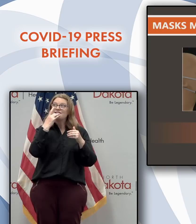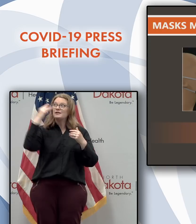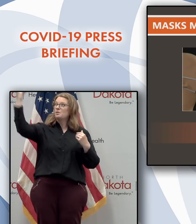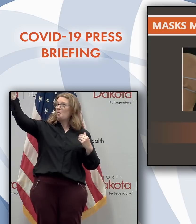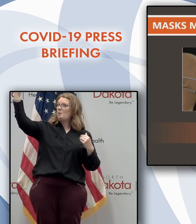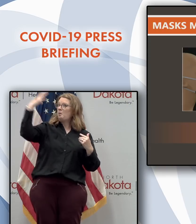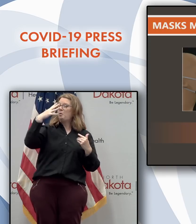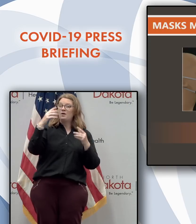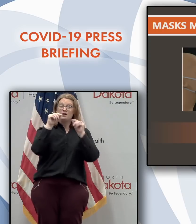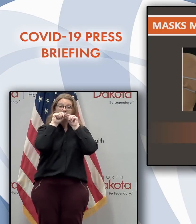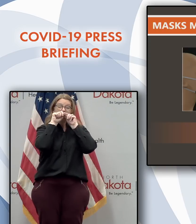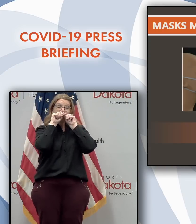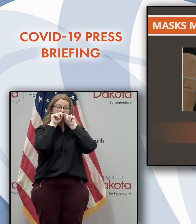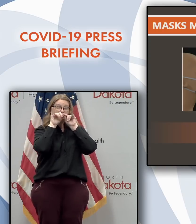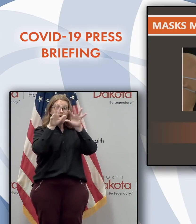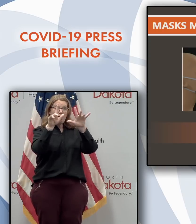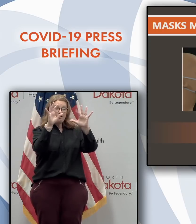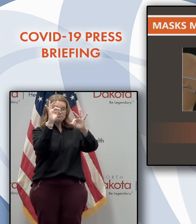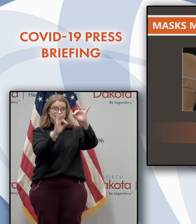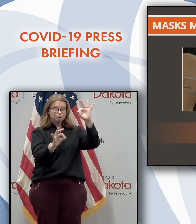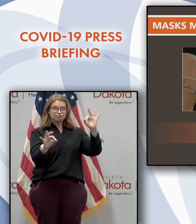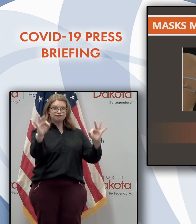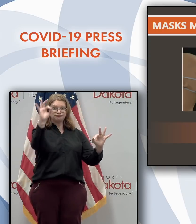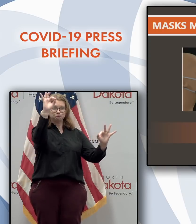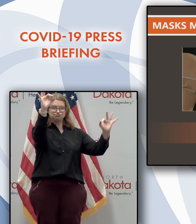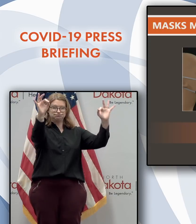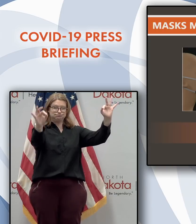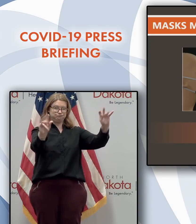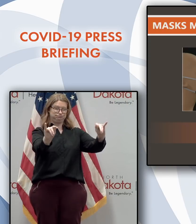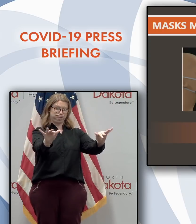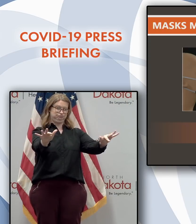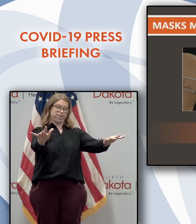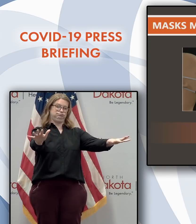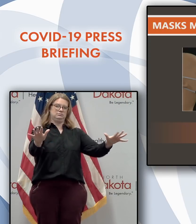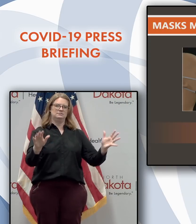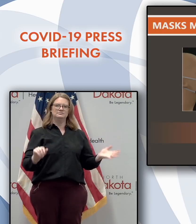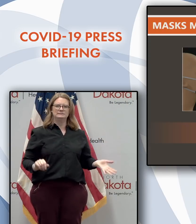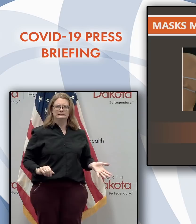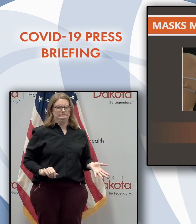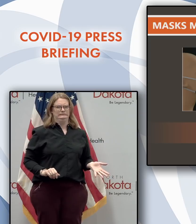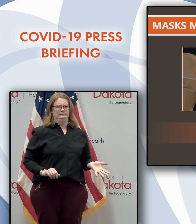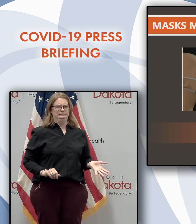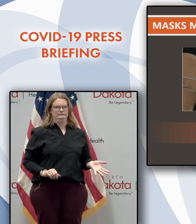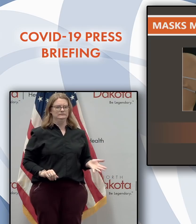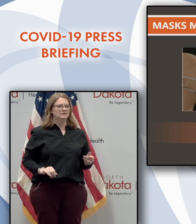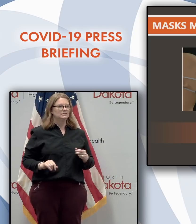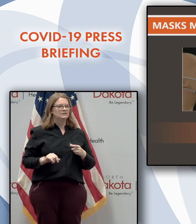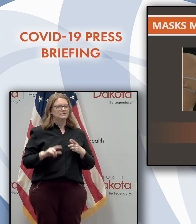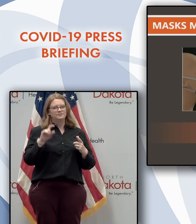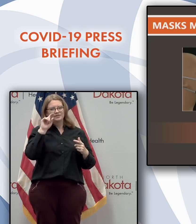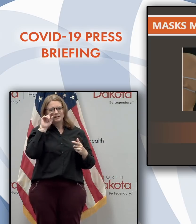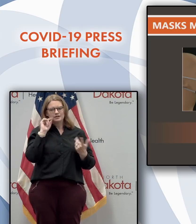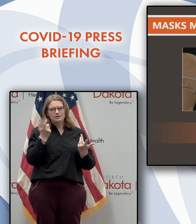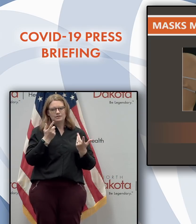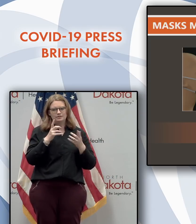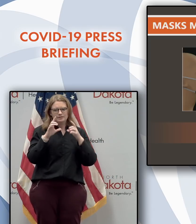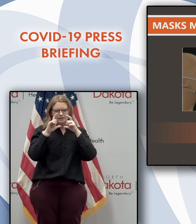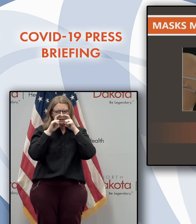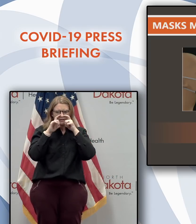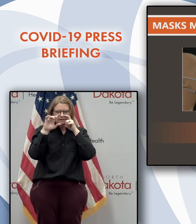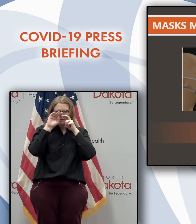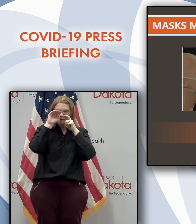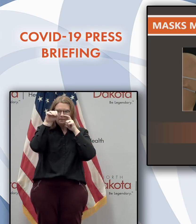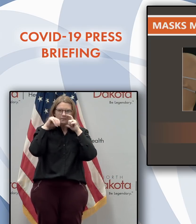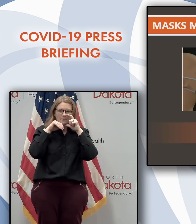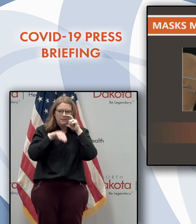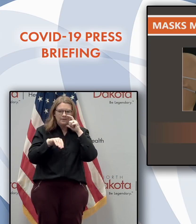of their mouths. And so again, you can get leakage from the top, you can get leakage from through the mask, you can leakage from the bottom.